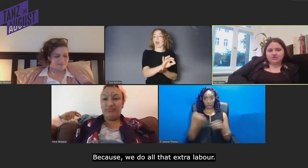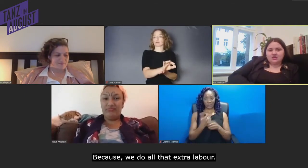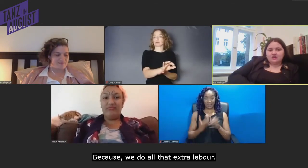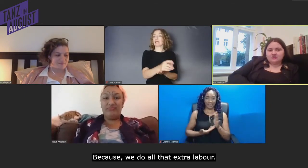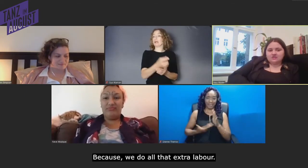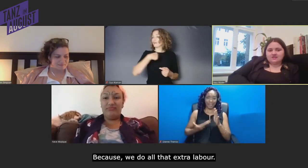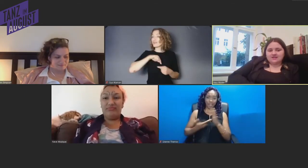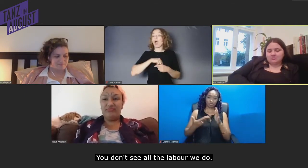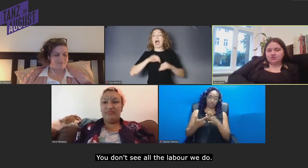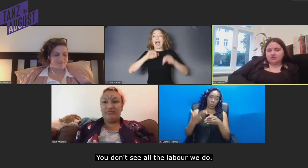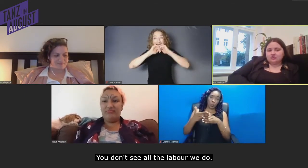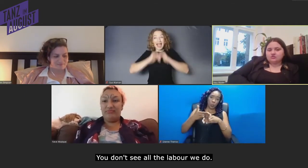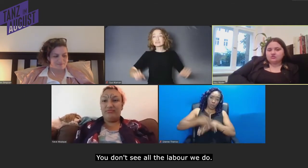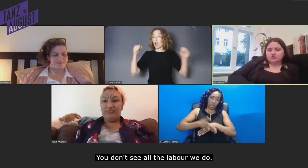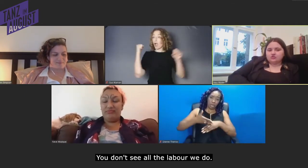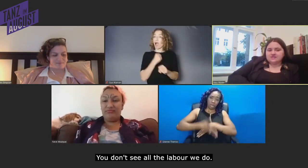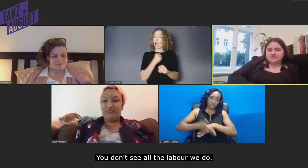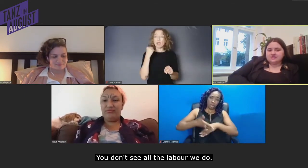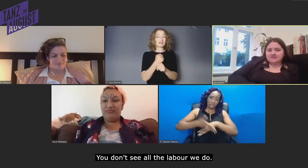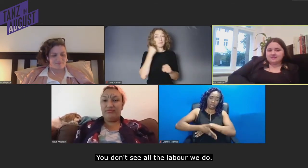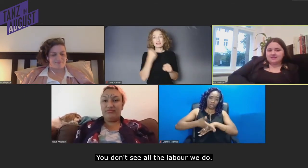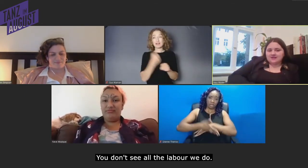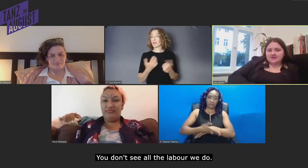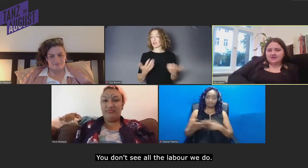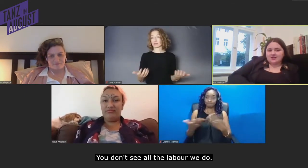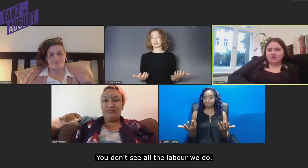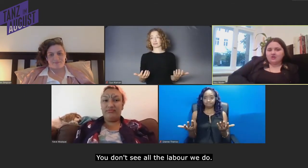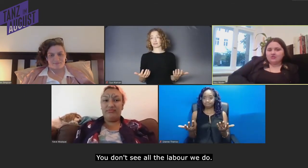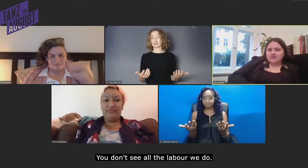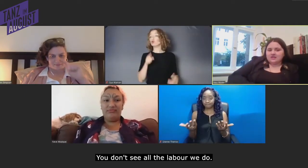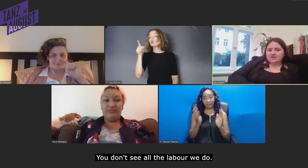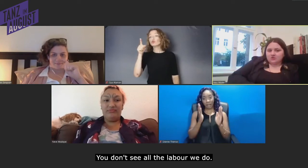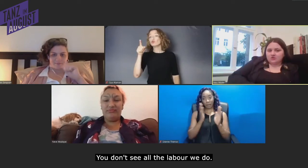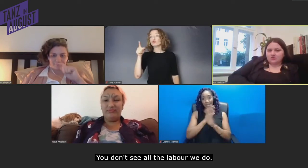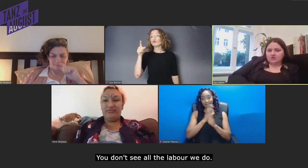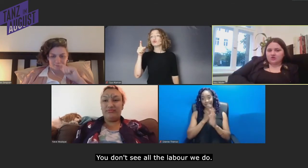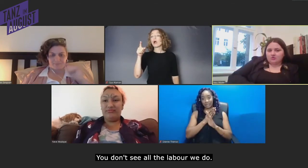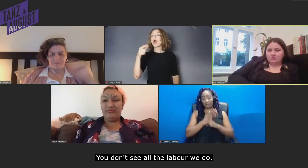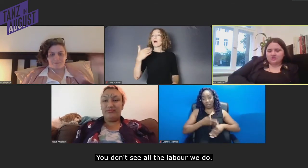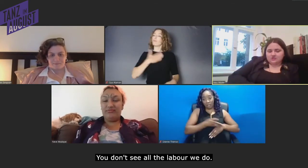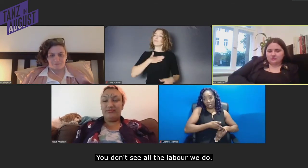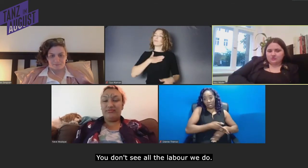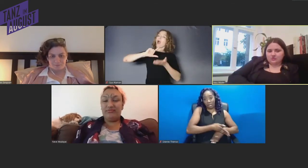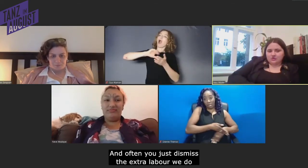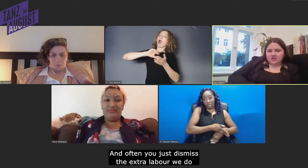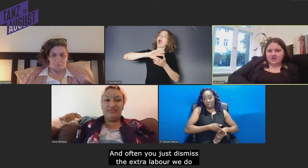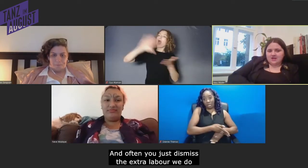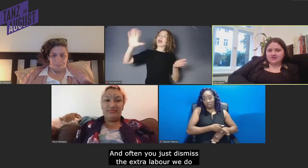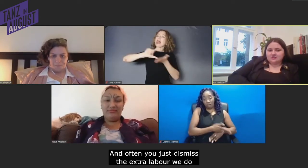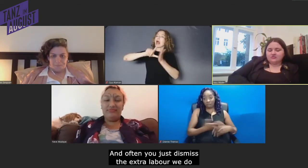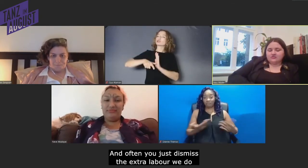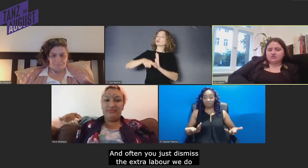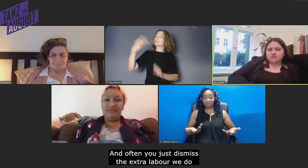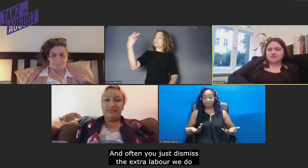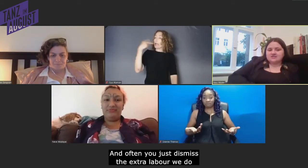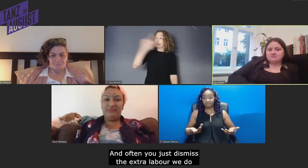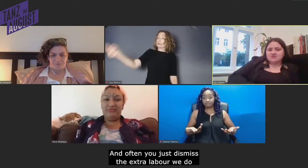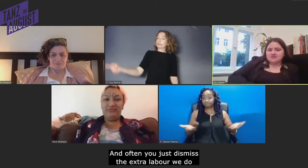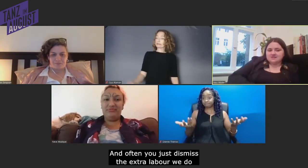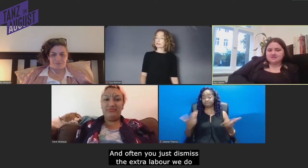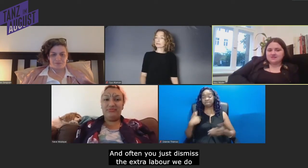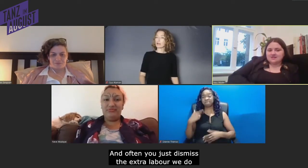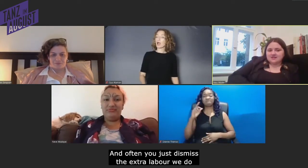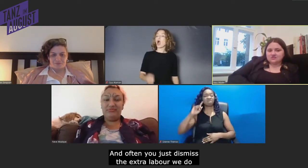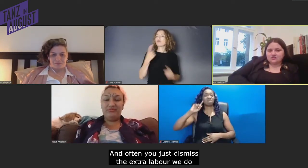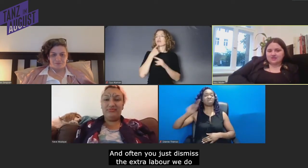labor. You don't see all the labor we do, and often you